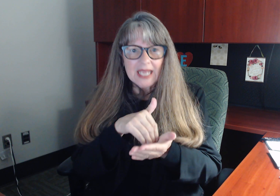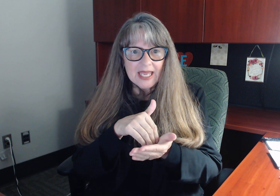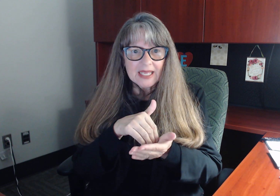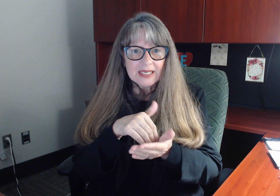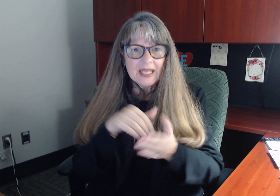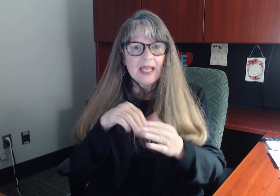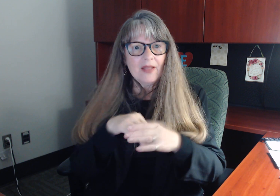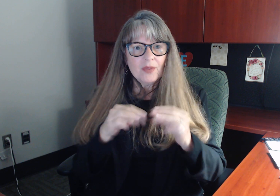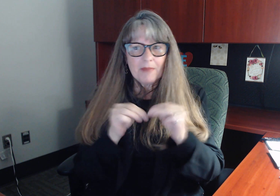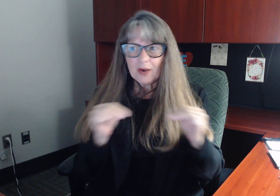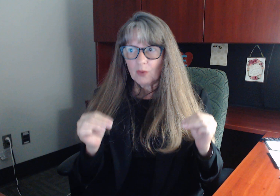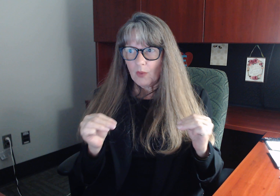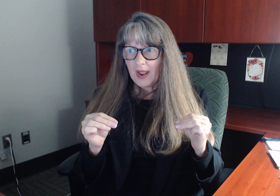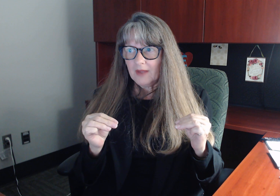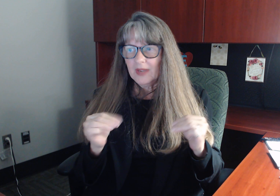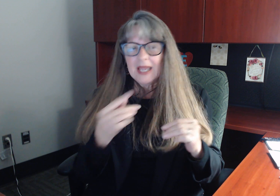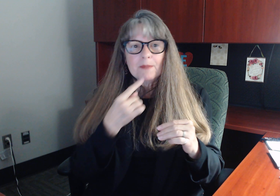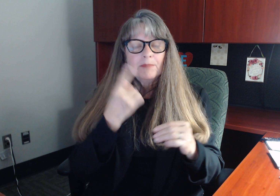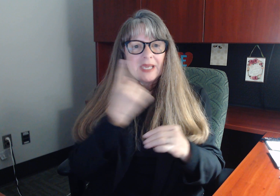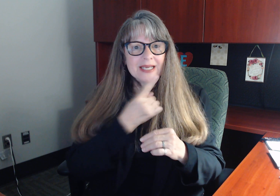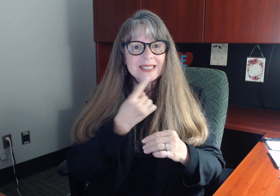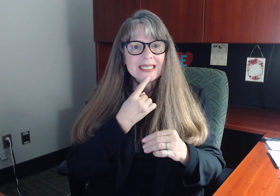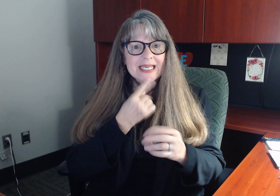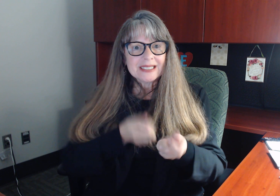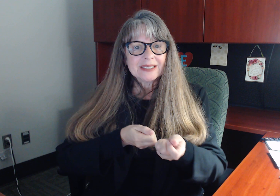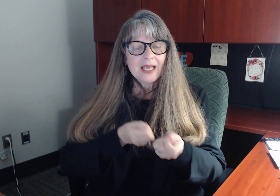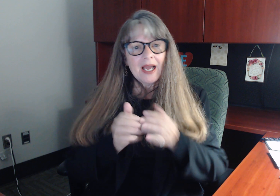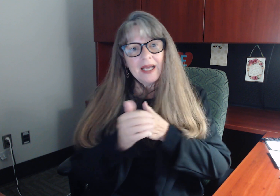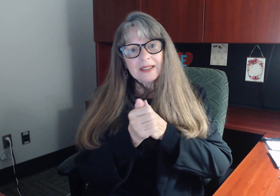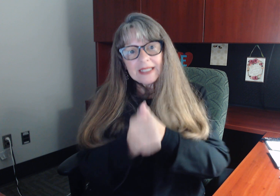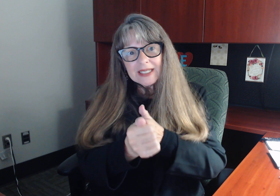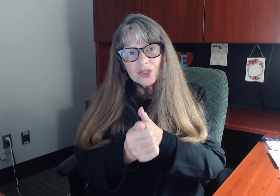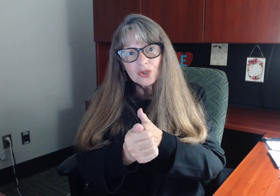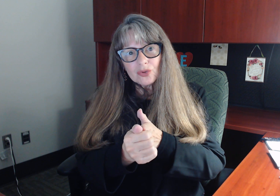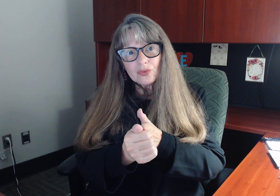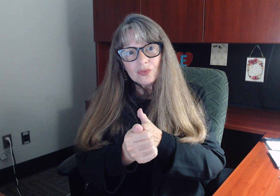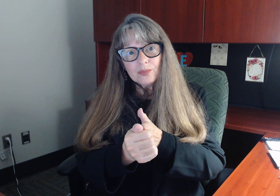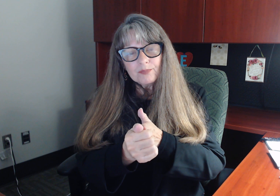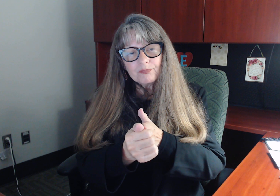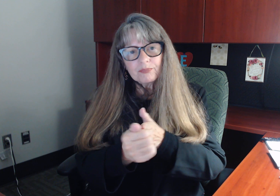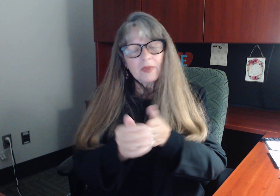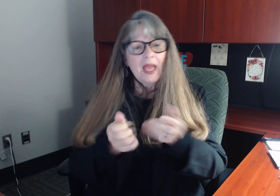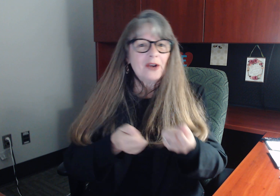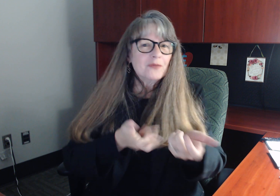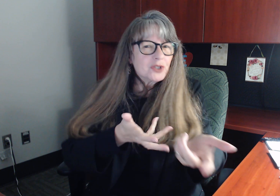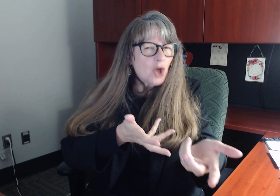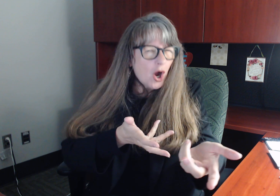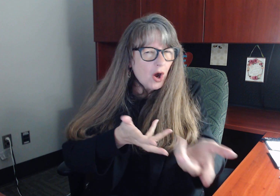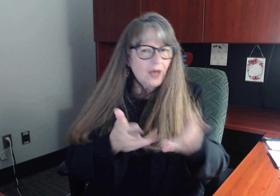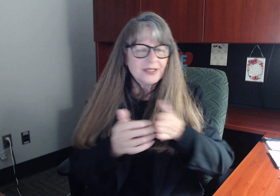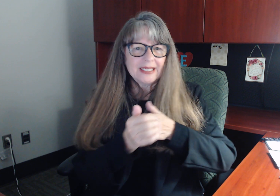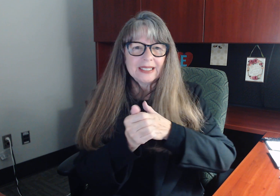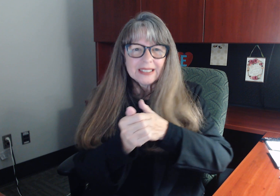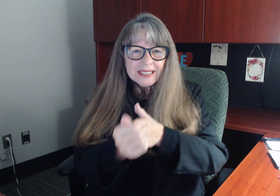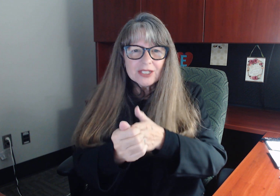again in the microwave, because it can lead to, I don't know if it's cause, it can lead